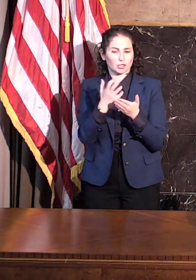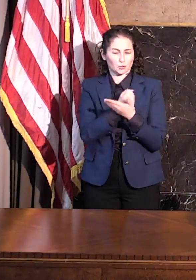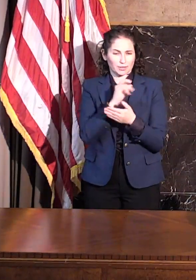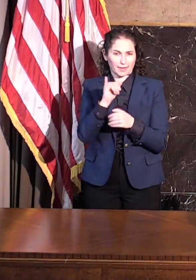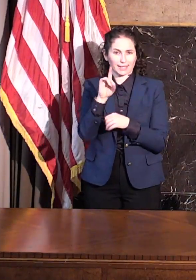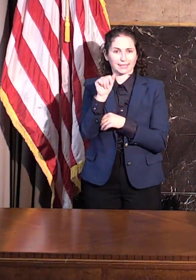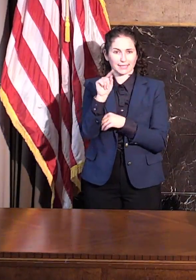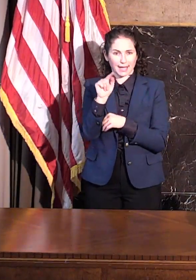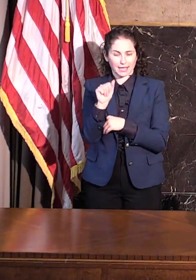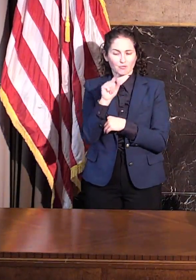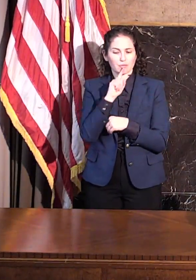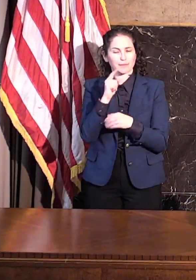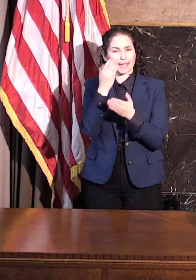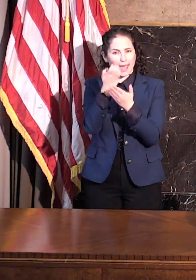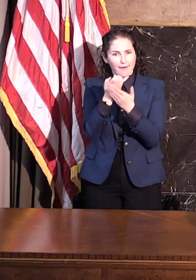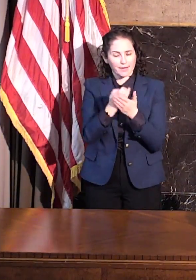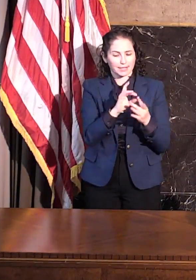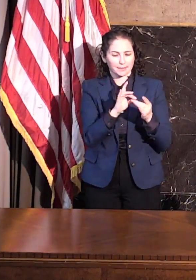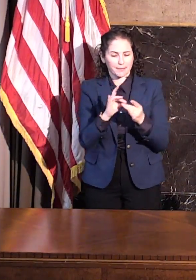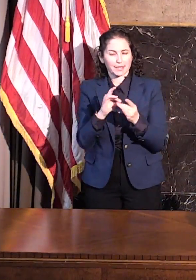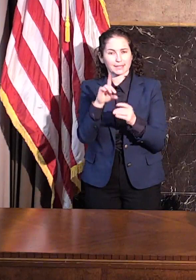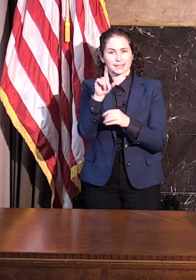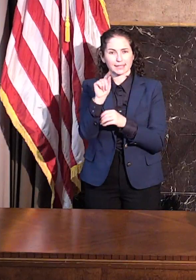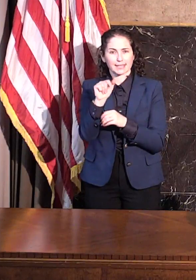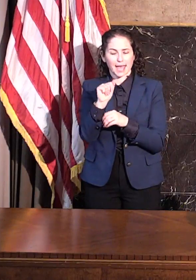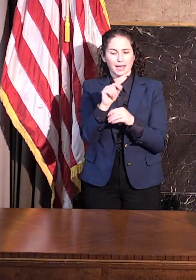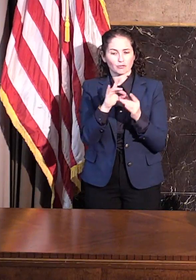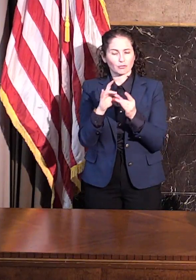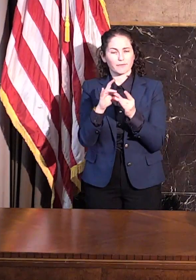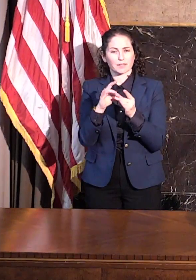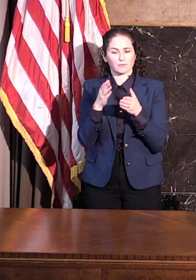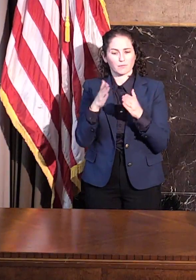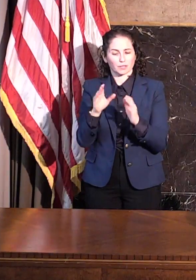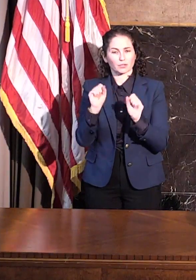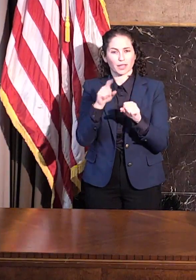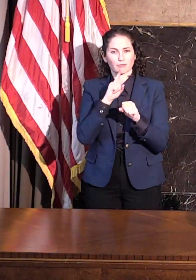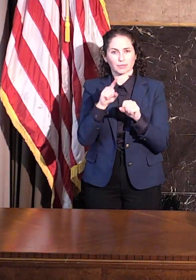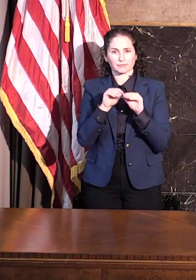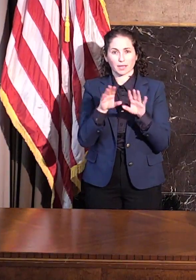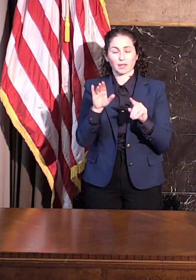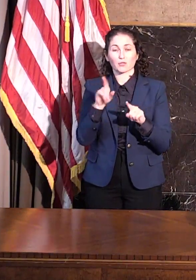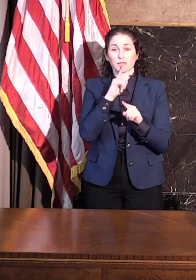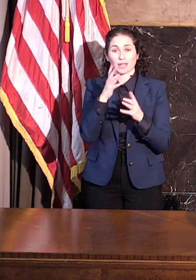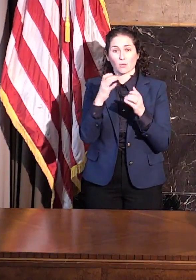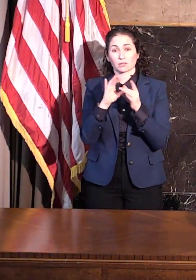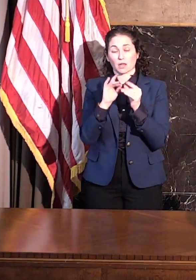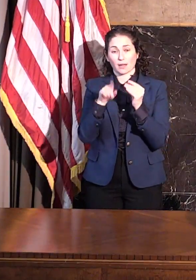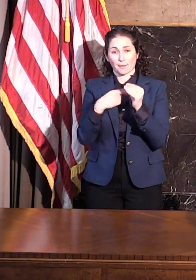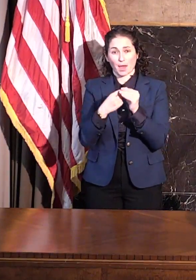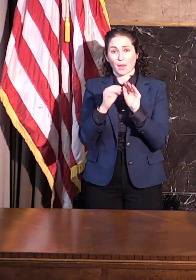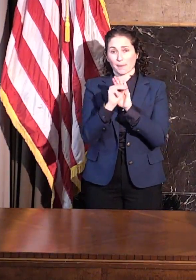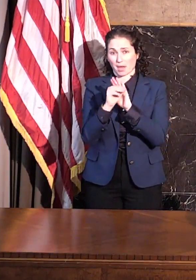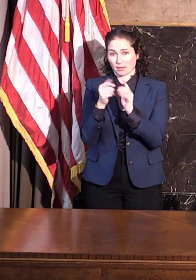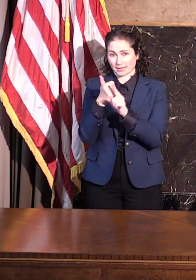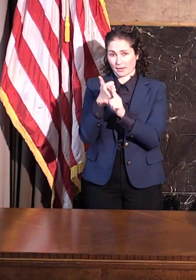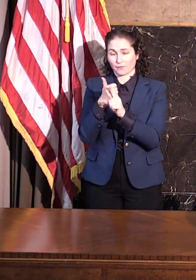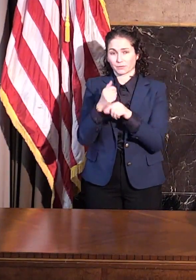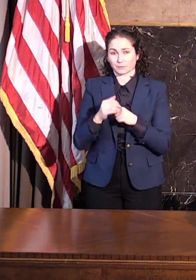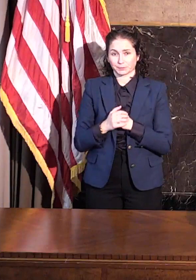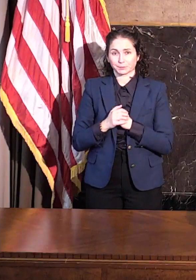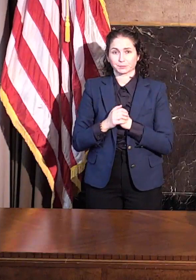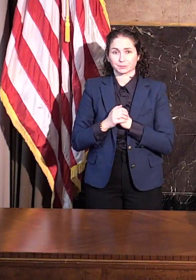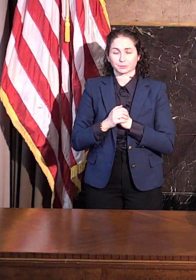identify vulnerable communities. We're going to be marrying that to granular data of where vaccinations have already